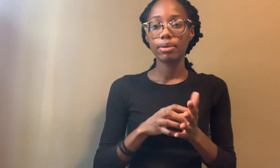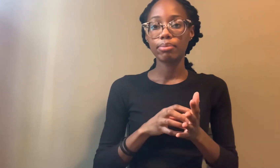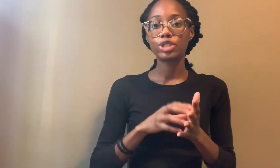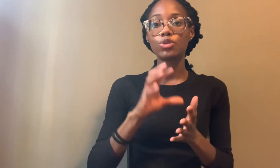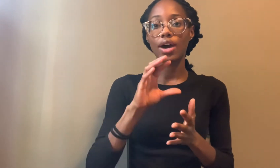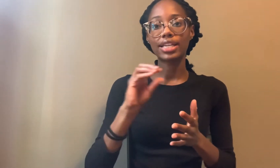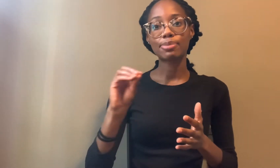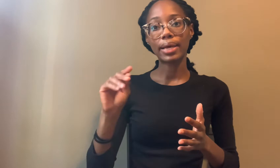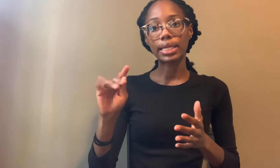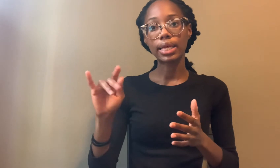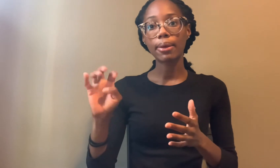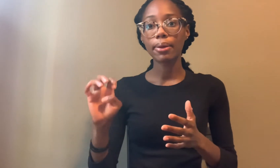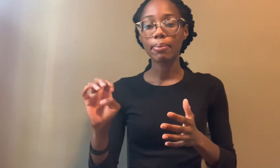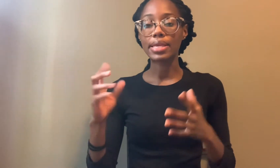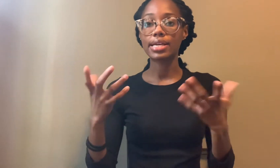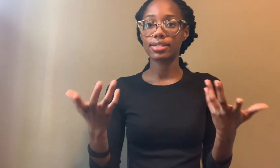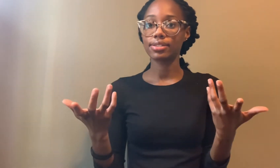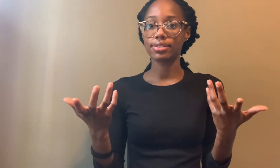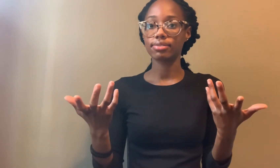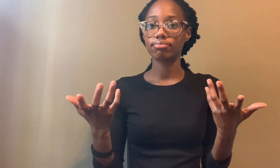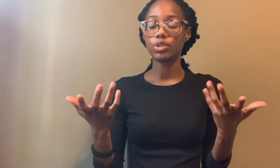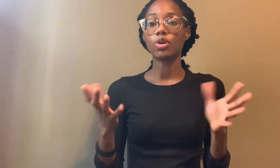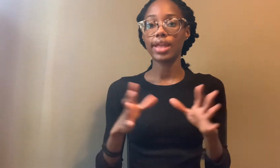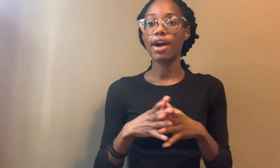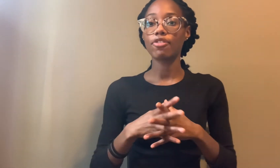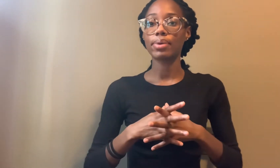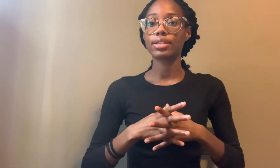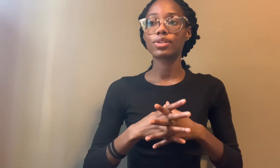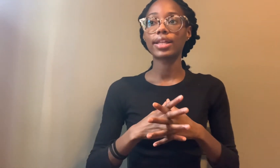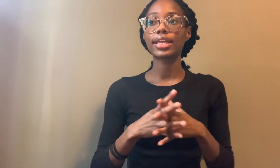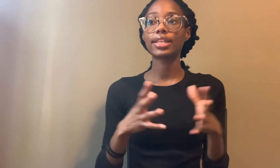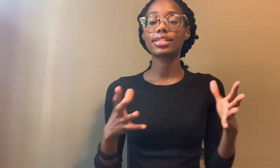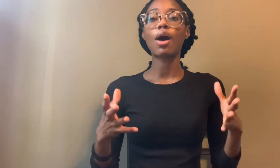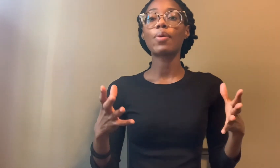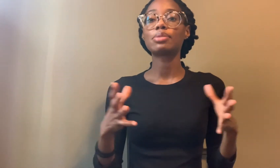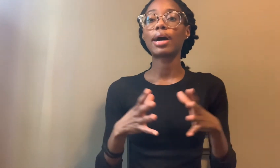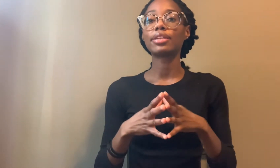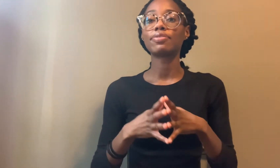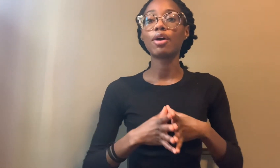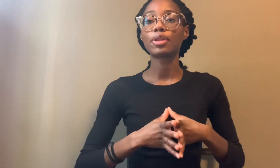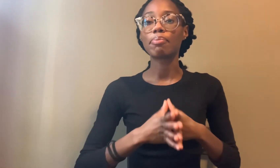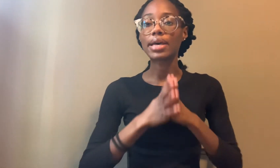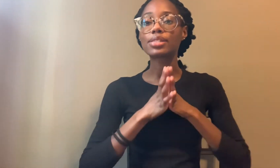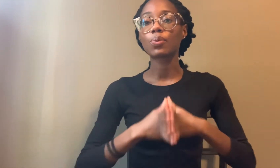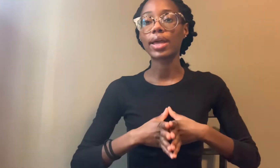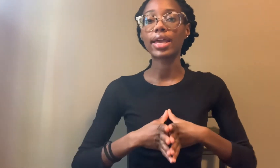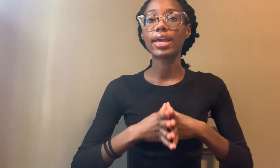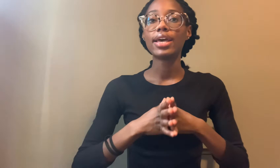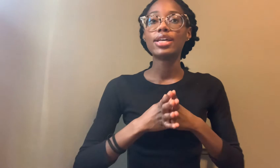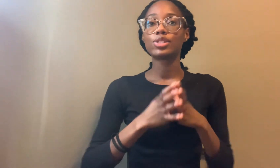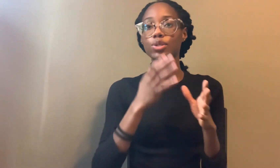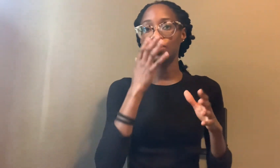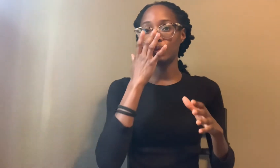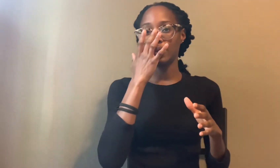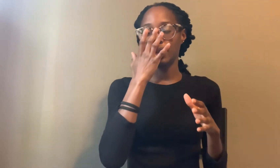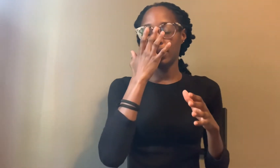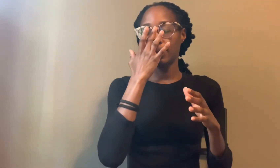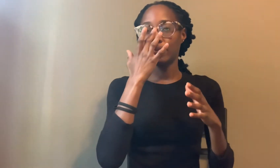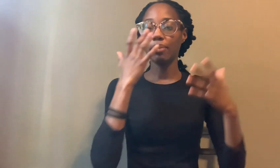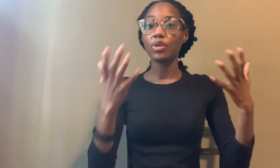but you know how to spell it because you know the alphabet. So I think that's always by default the best way to